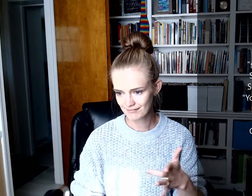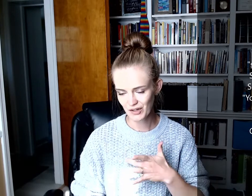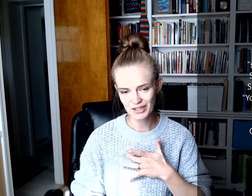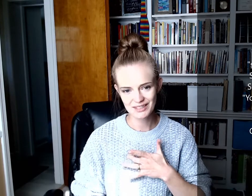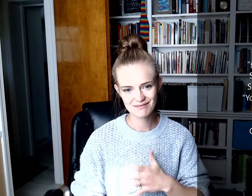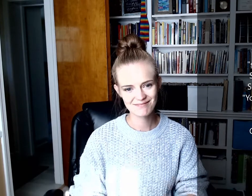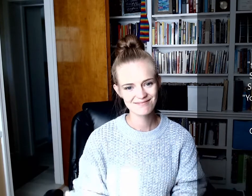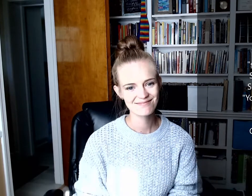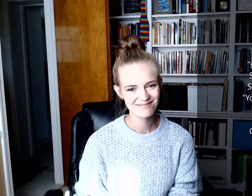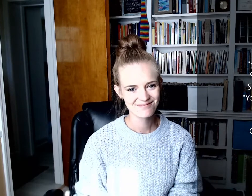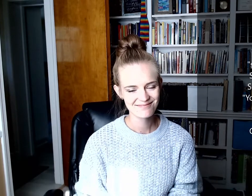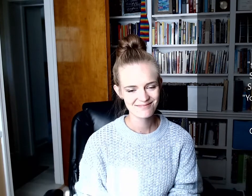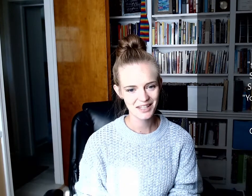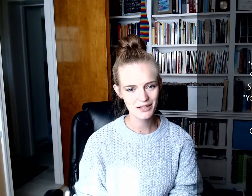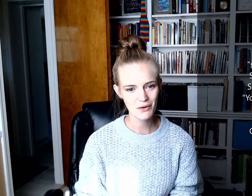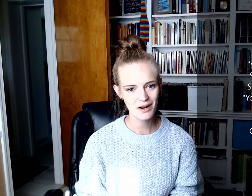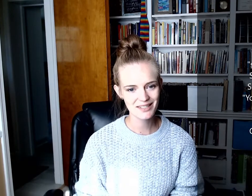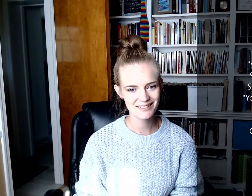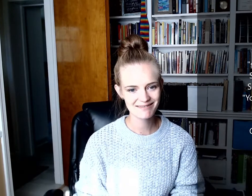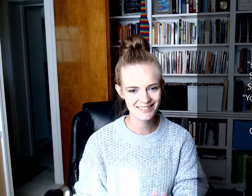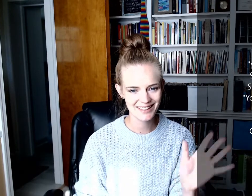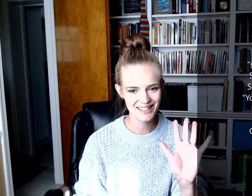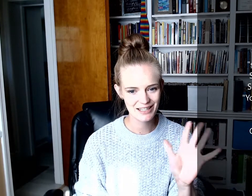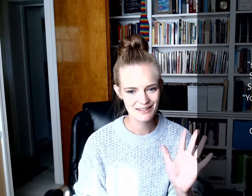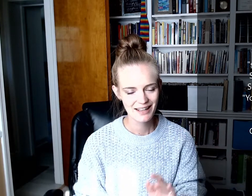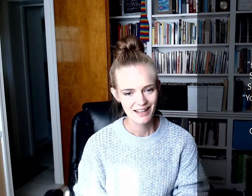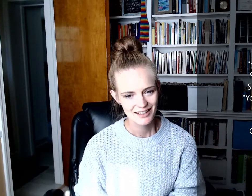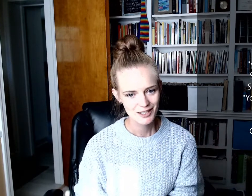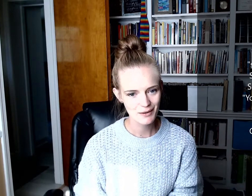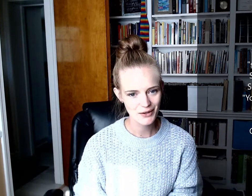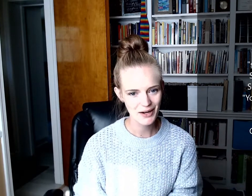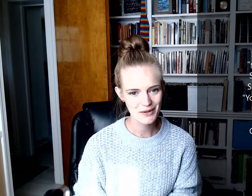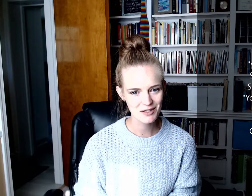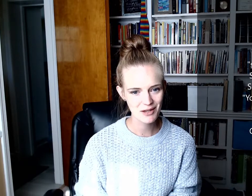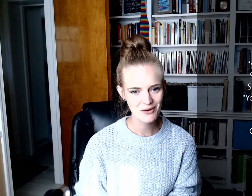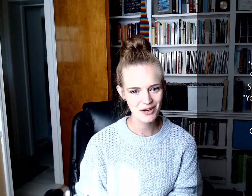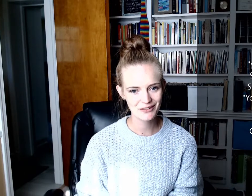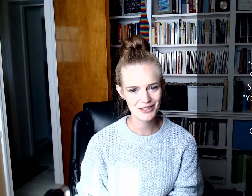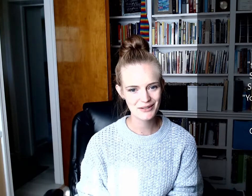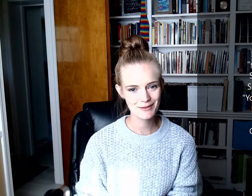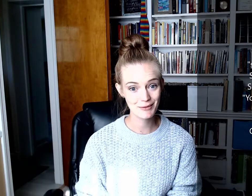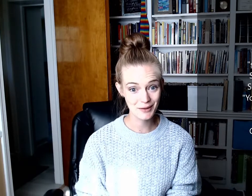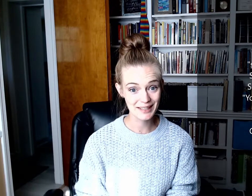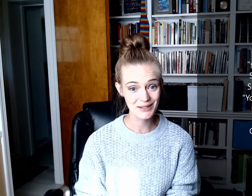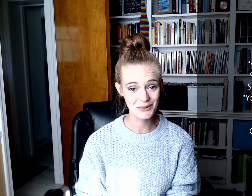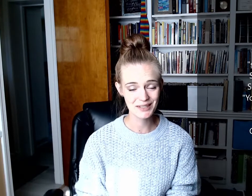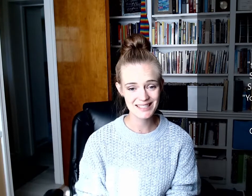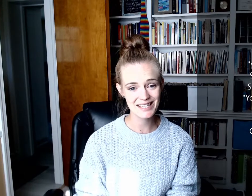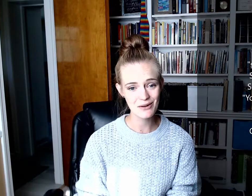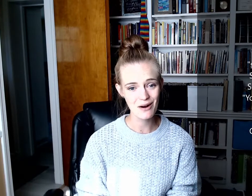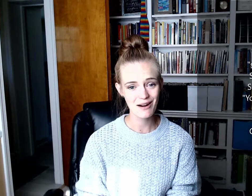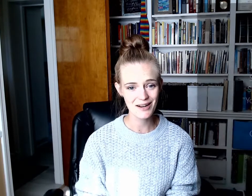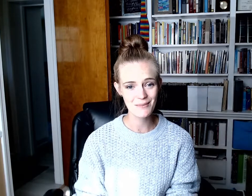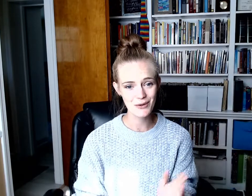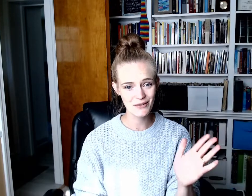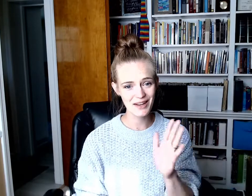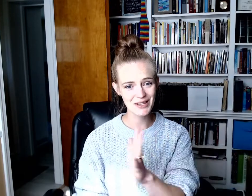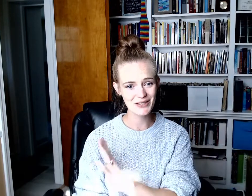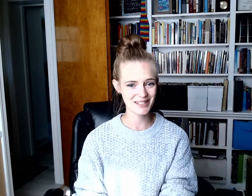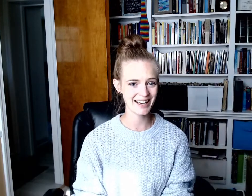Heart. Thanks for watching. It's been great worshiping with all of you. It's been really cool to see you all improving in your signing